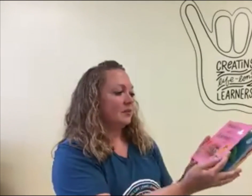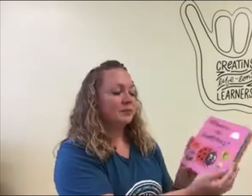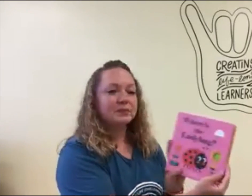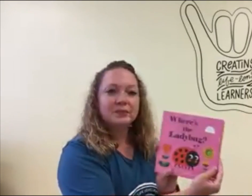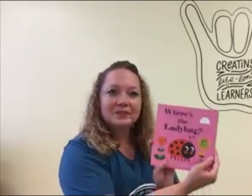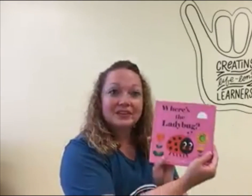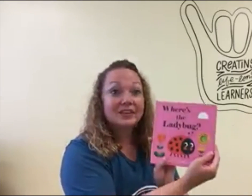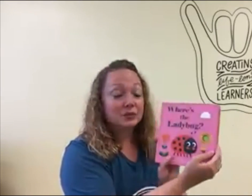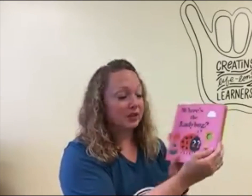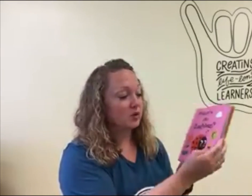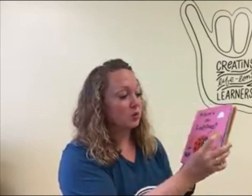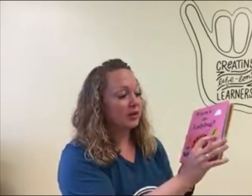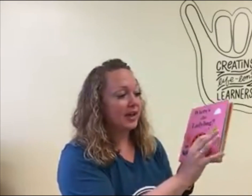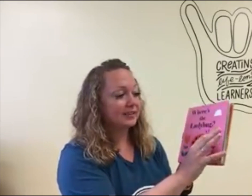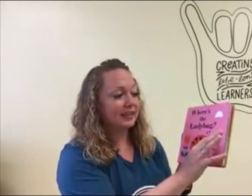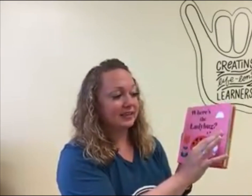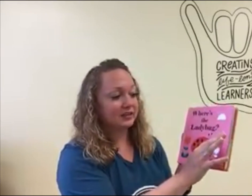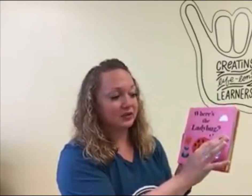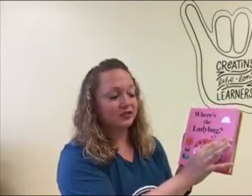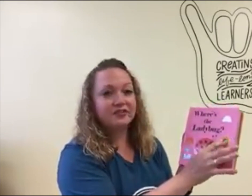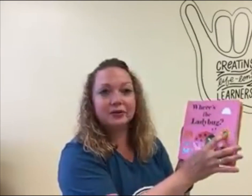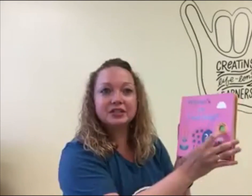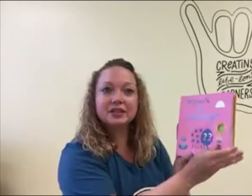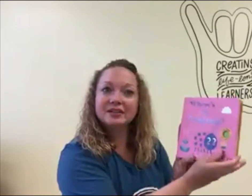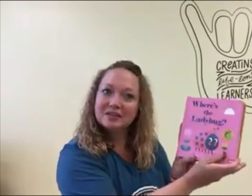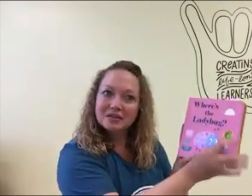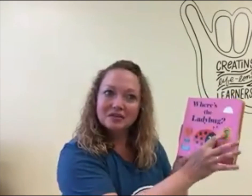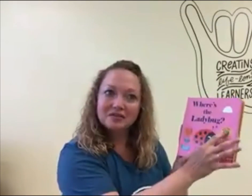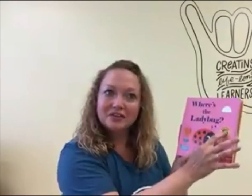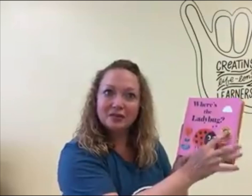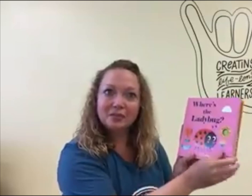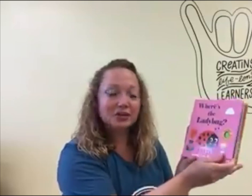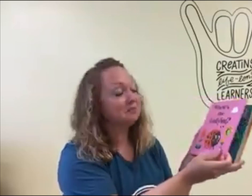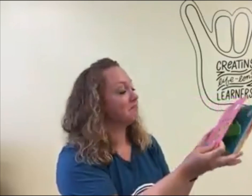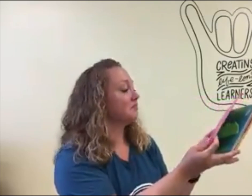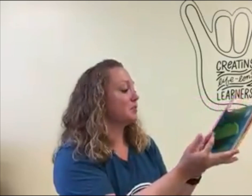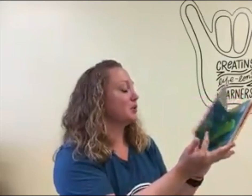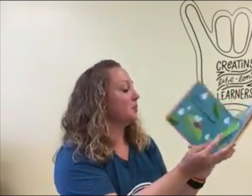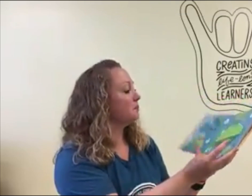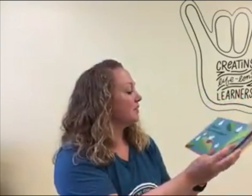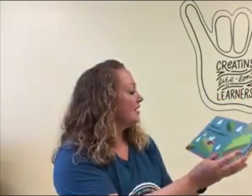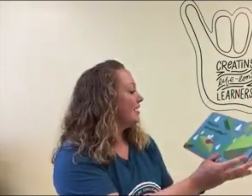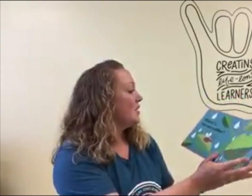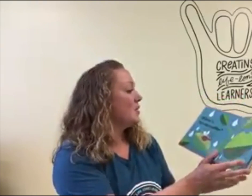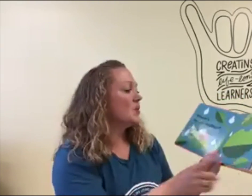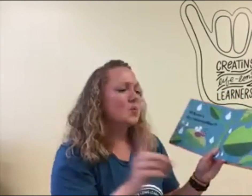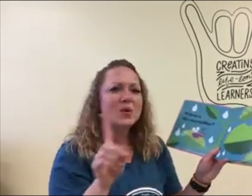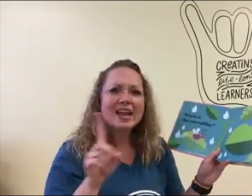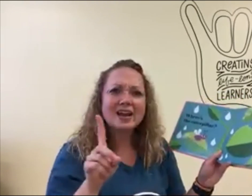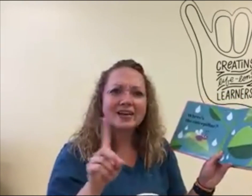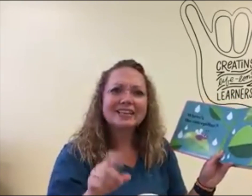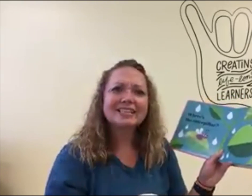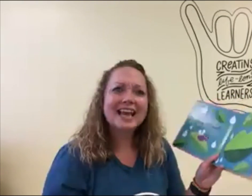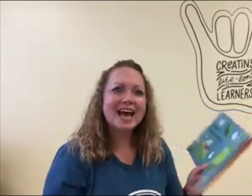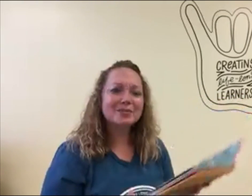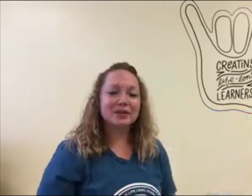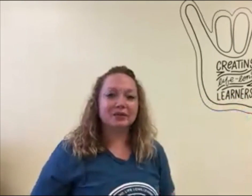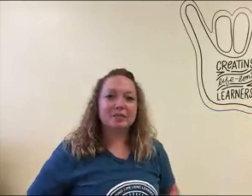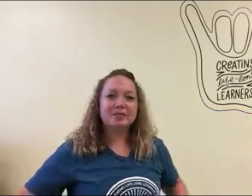It's really cool. It has like this little felt feel book. It's pretty cool. Where is Caterpillar? Remember I taught you